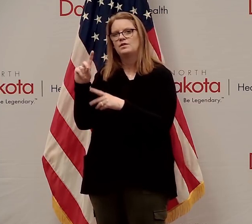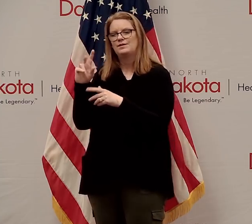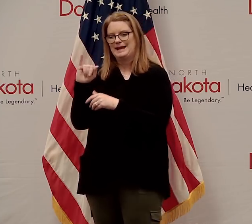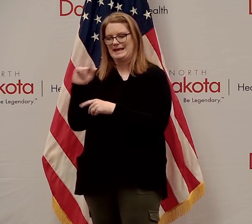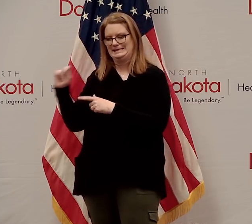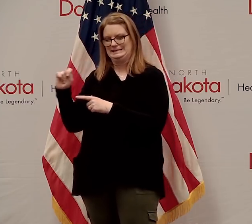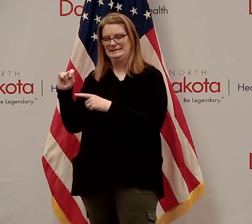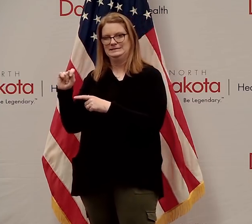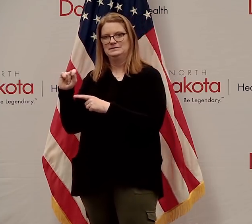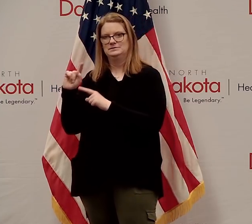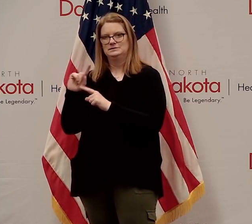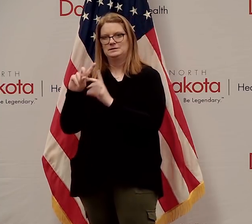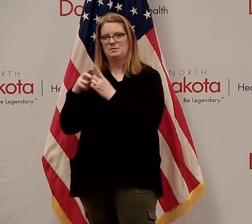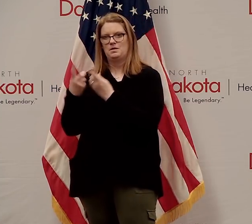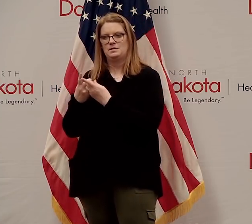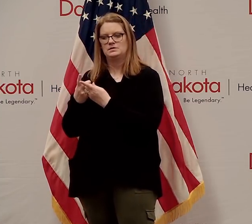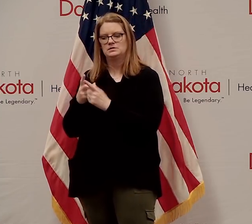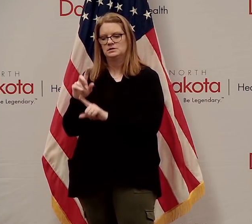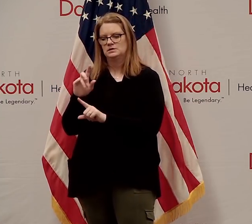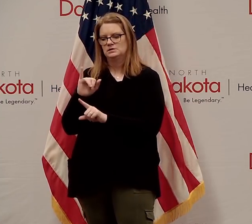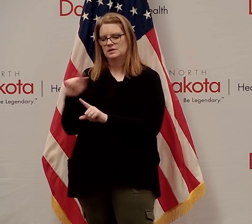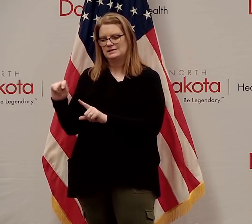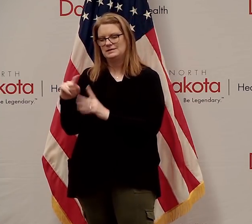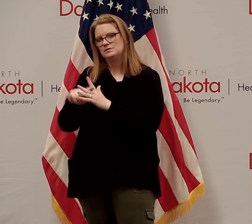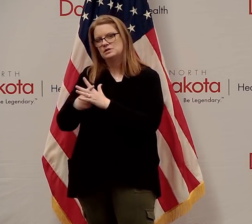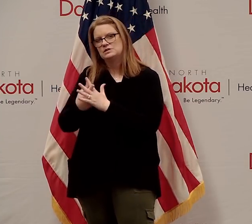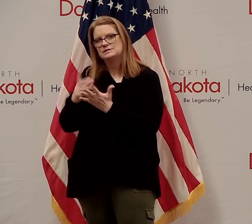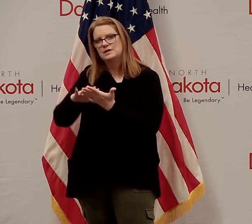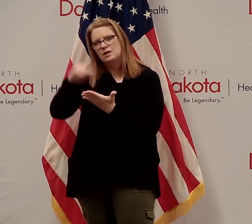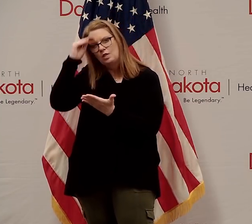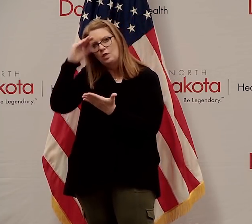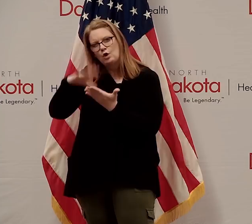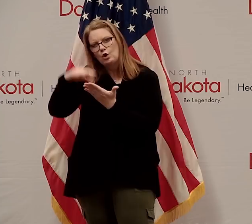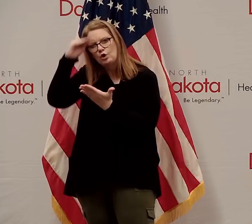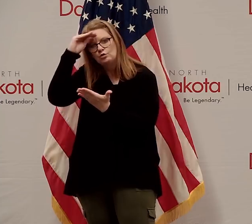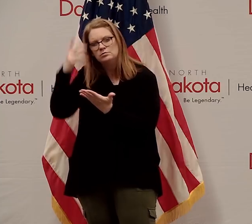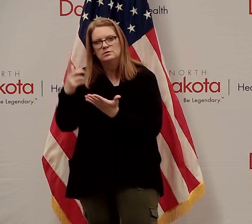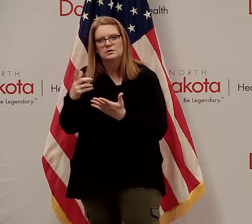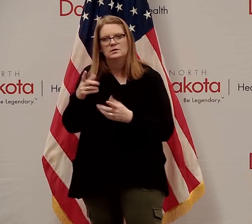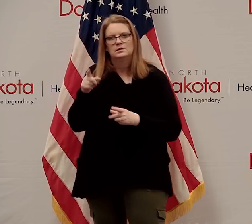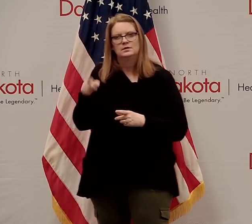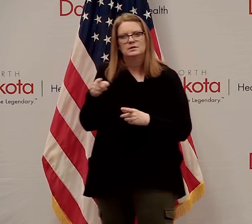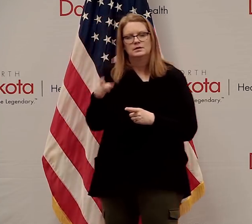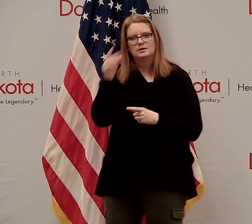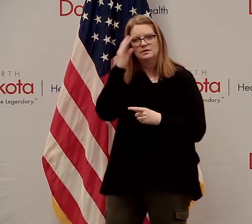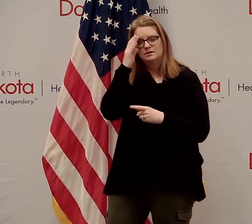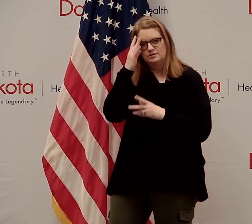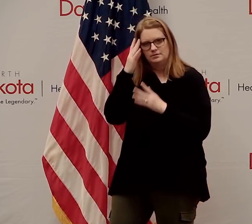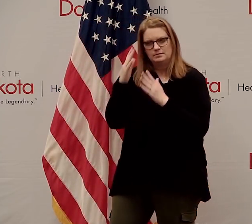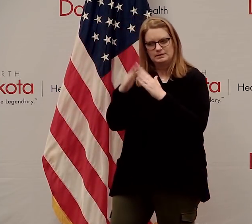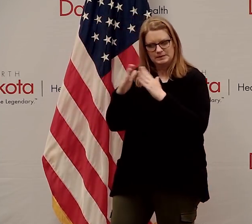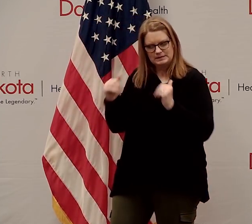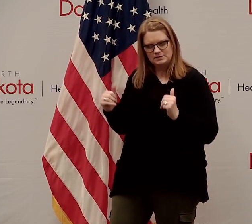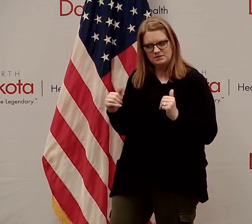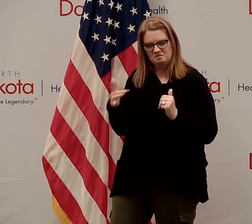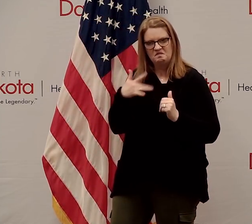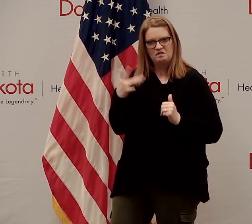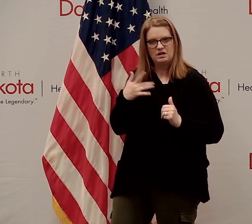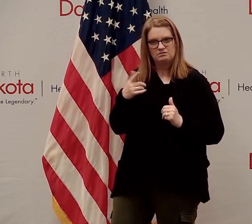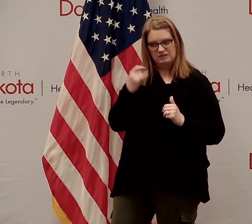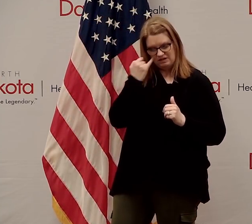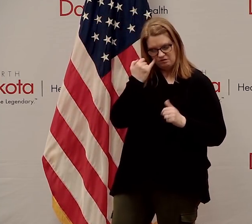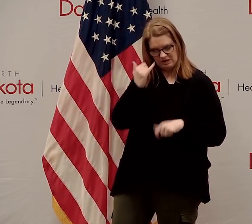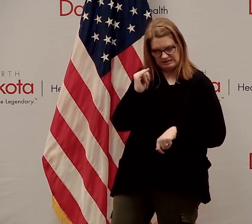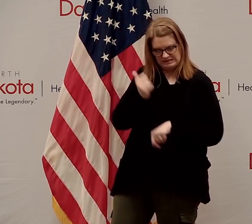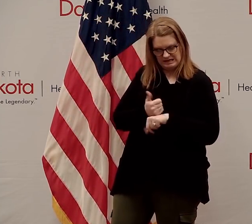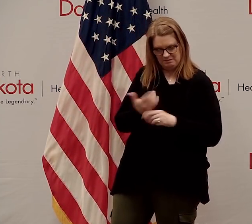NDIT. We'll begin to launch and learn this, and this is a system which I'm know that if we get it going here, there may be other